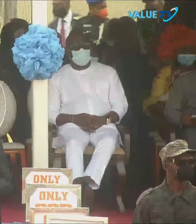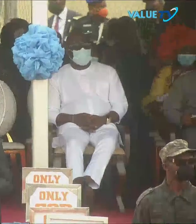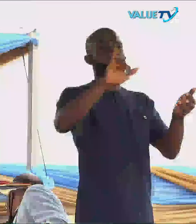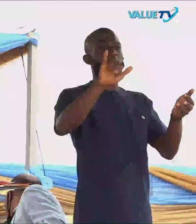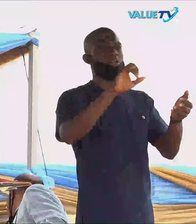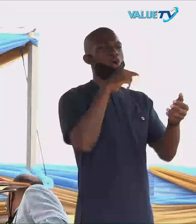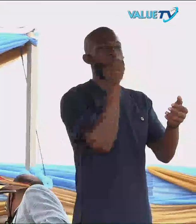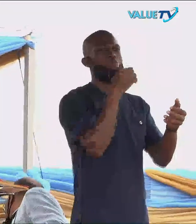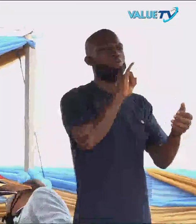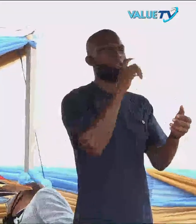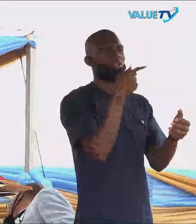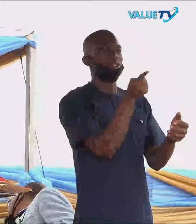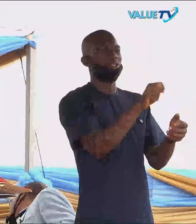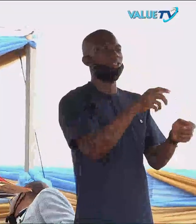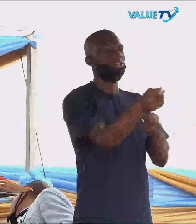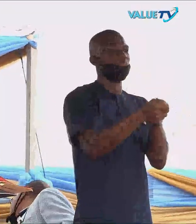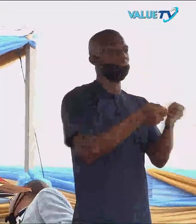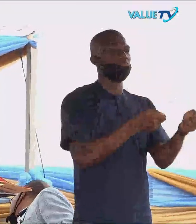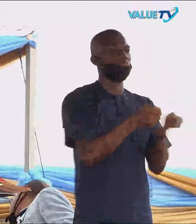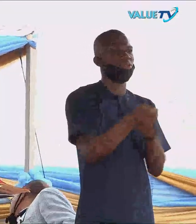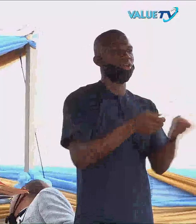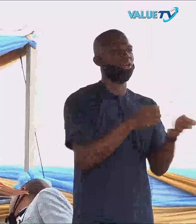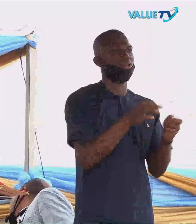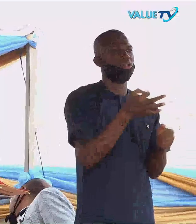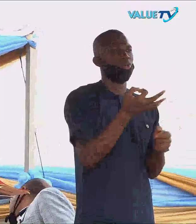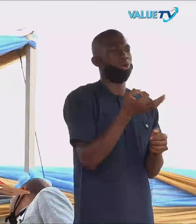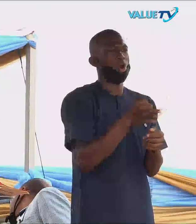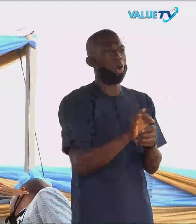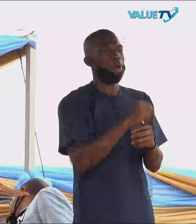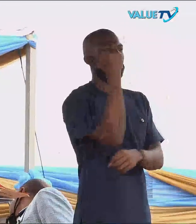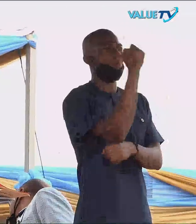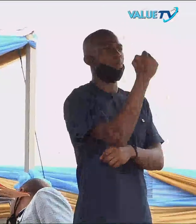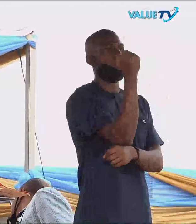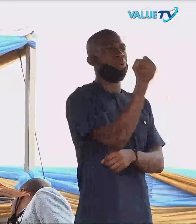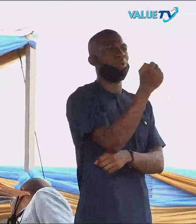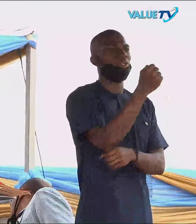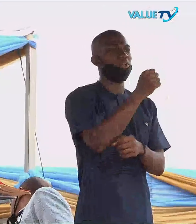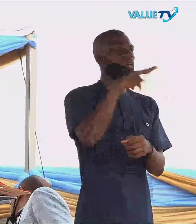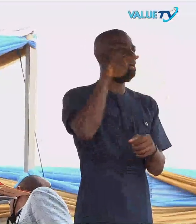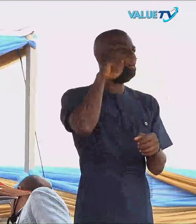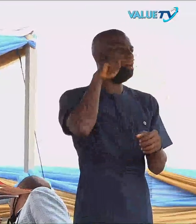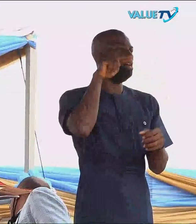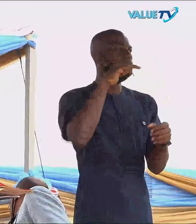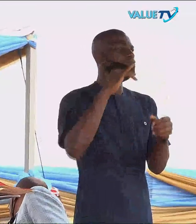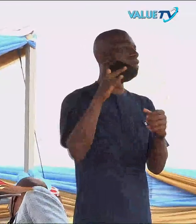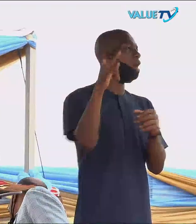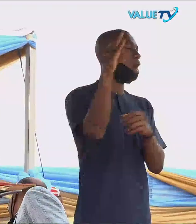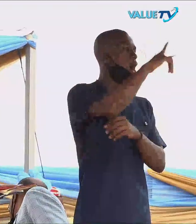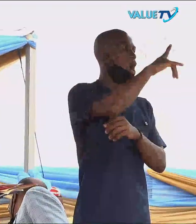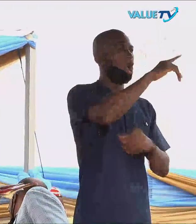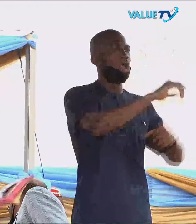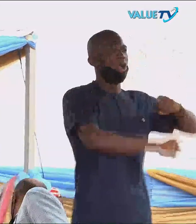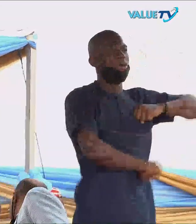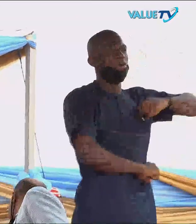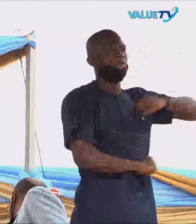the Director Chaplaincy Protestant Nigerian Air Force. May I now